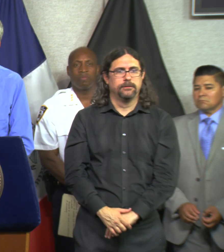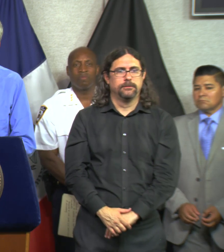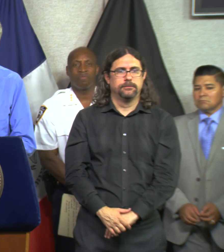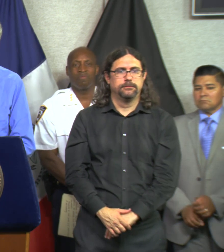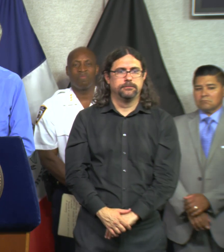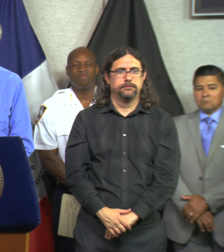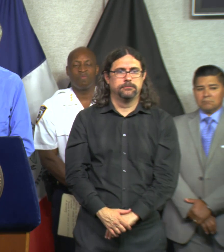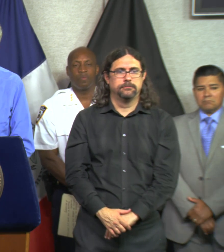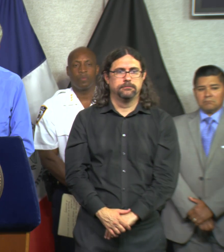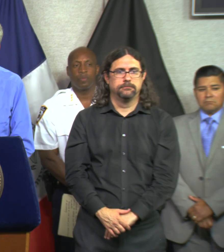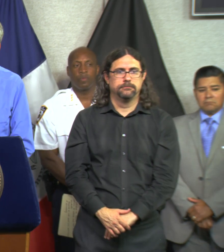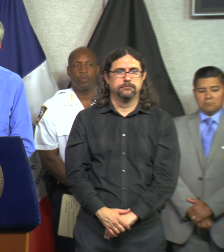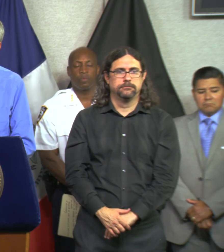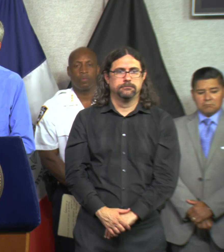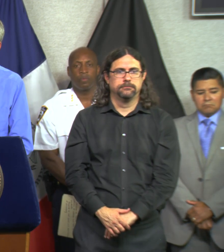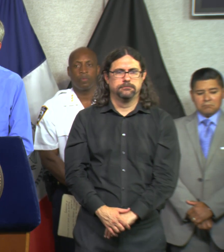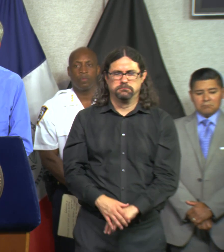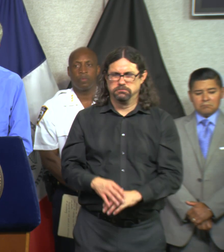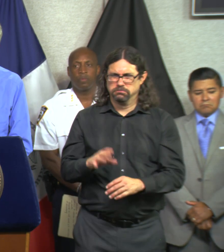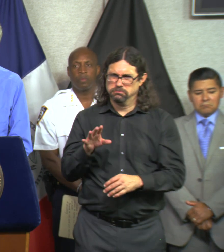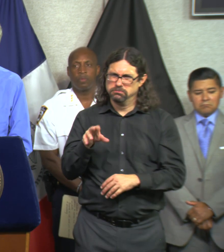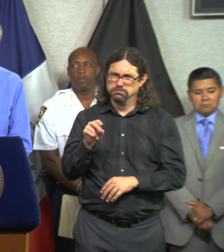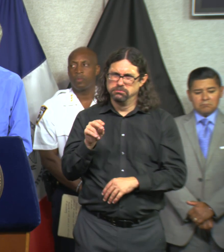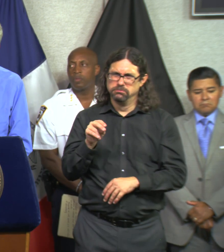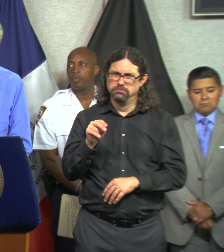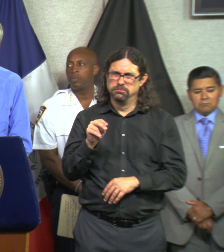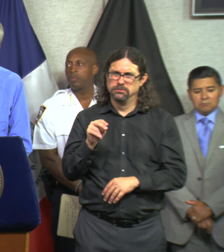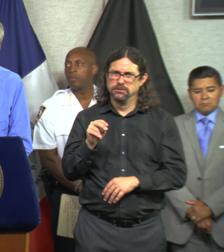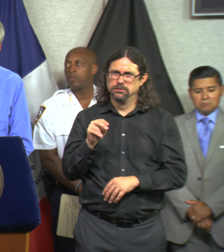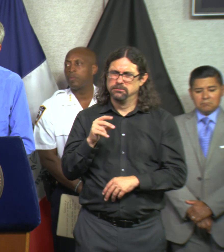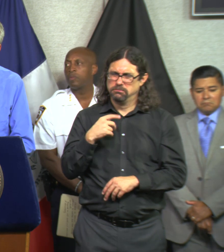She is in tremendous pain, and she wants closure.